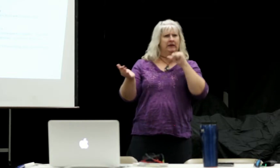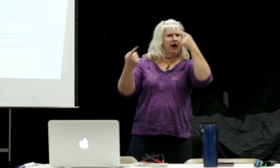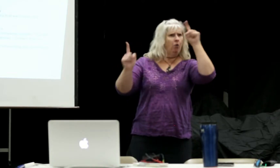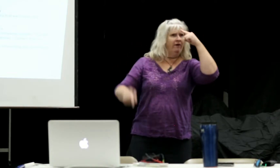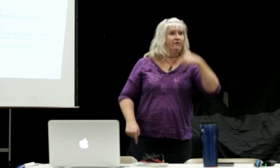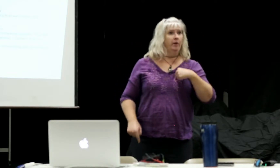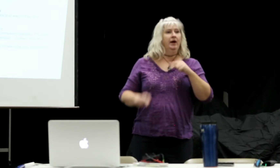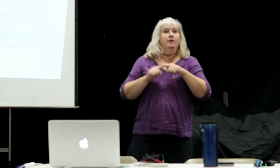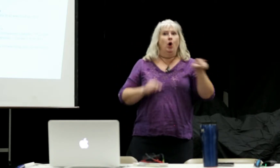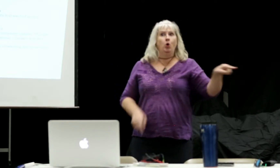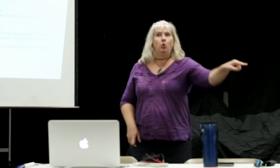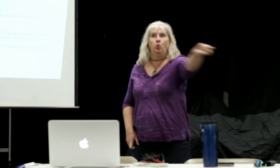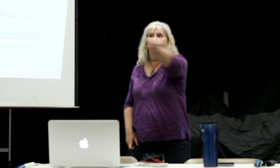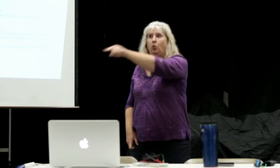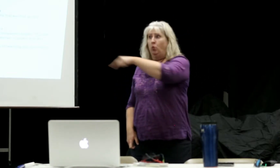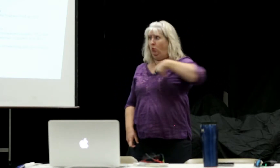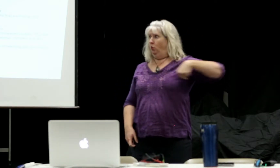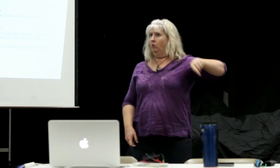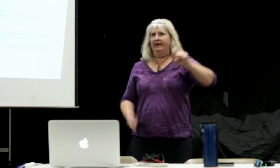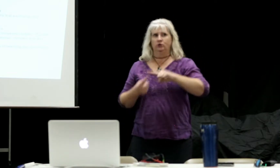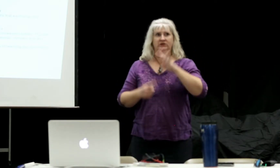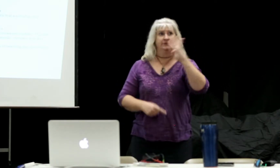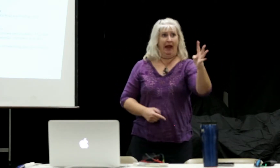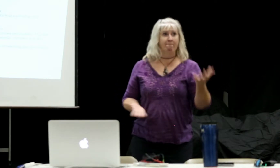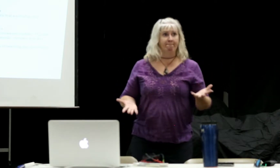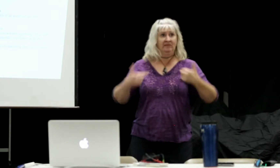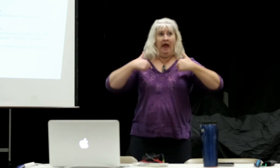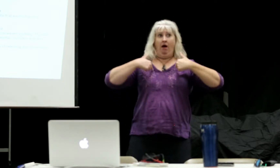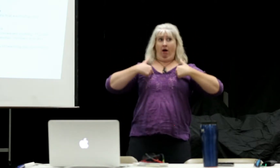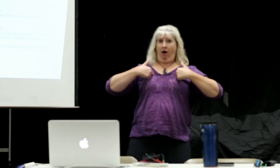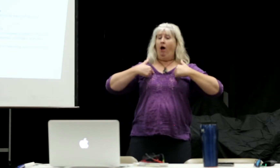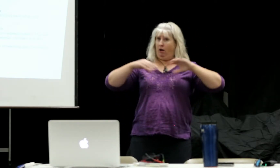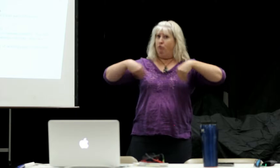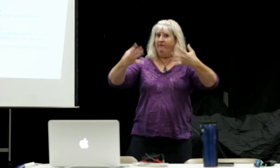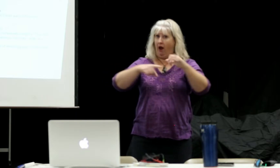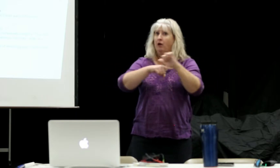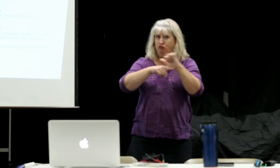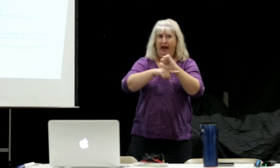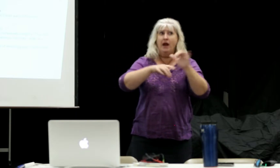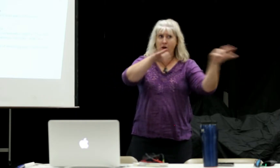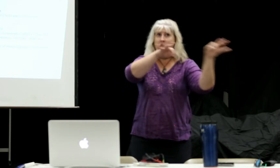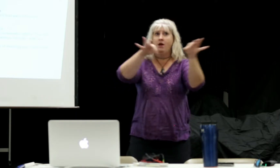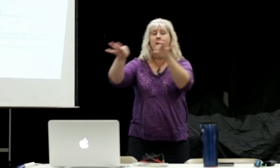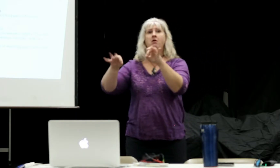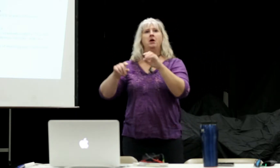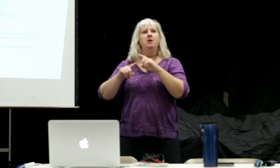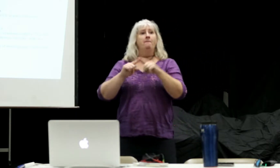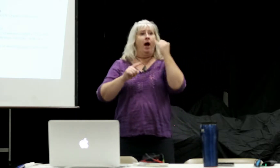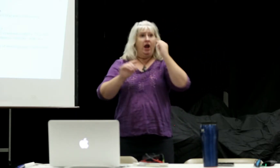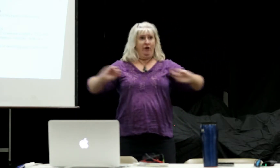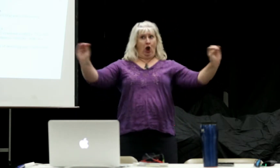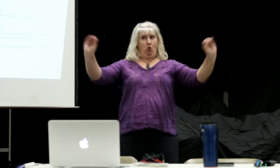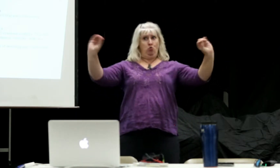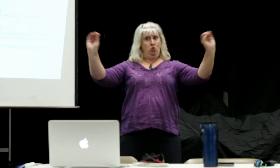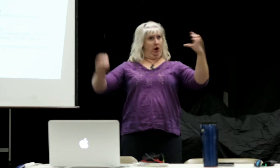you. So what works for me may not work for you, and vice versa. So we need to speak up. So we're providing that training about how to